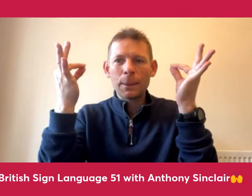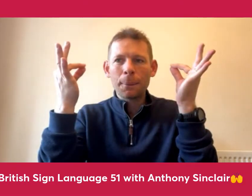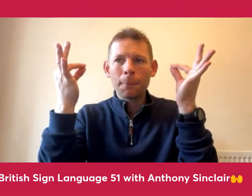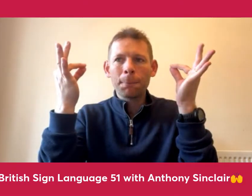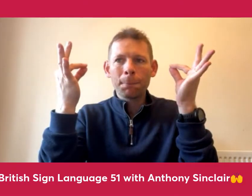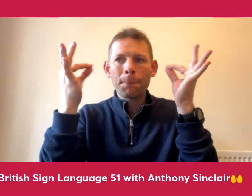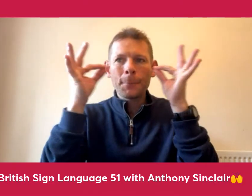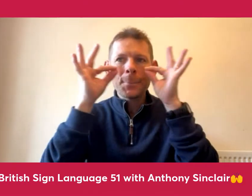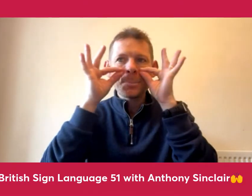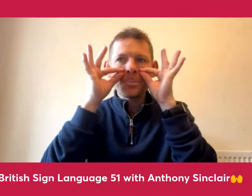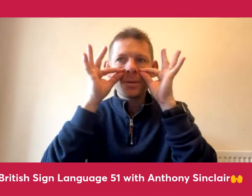France.